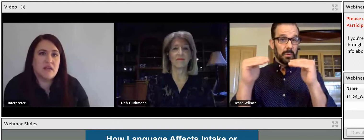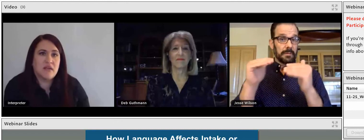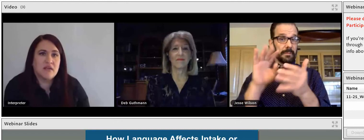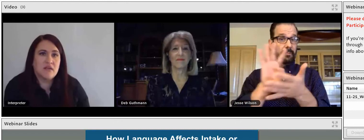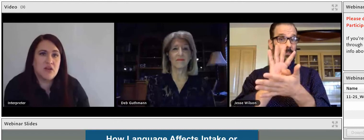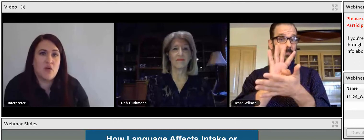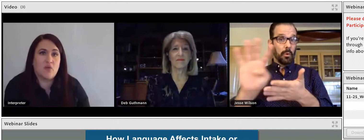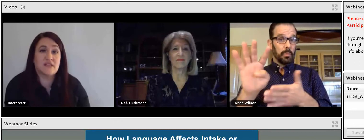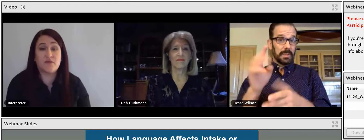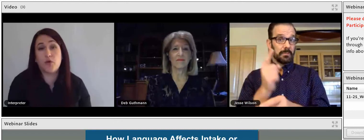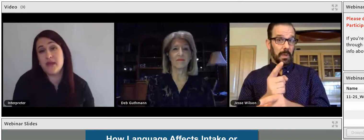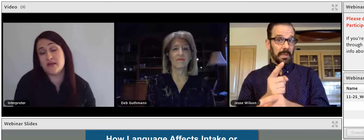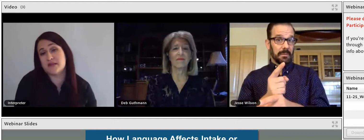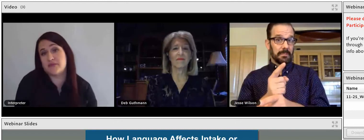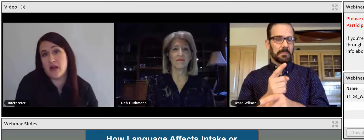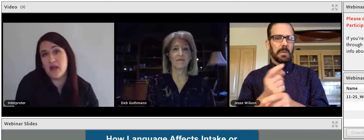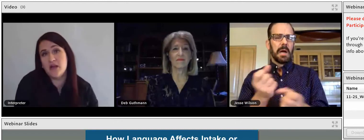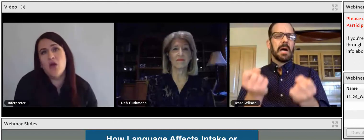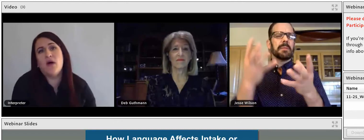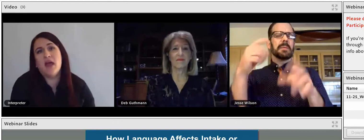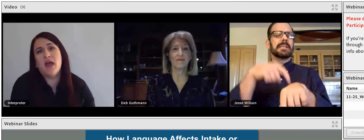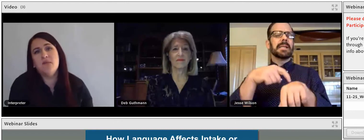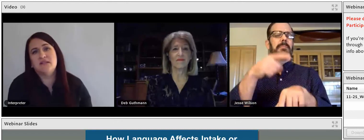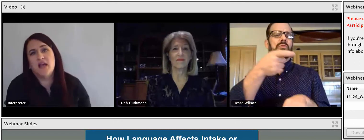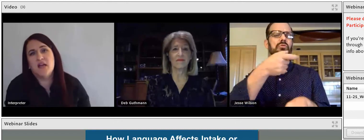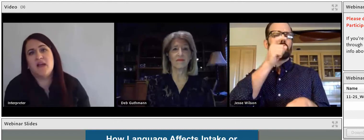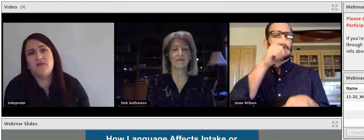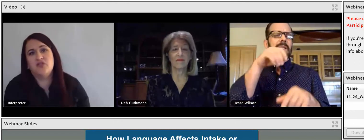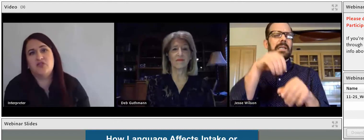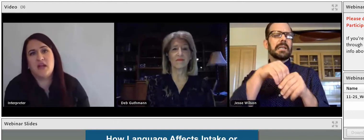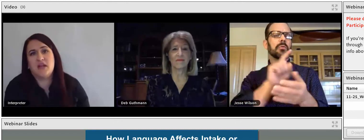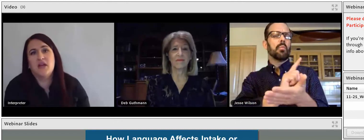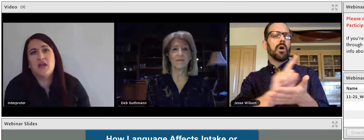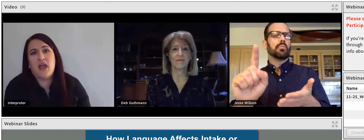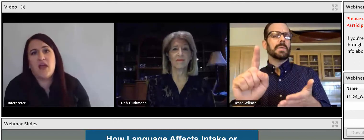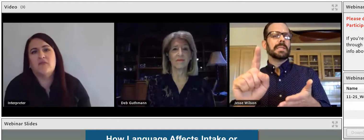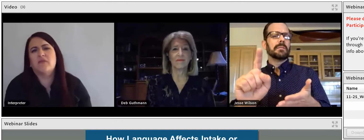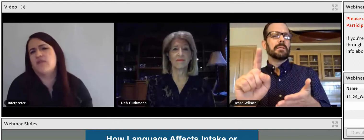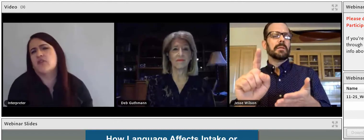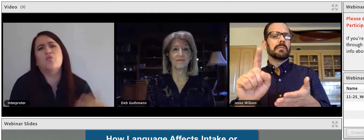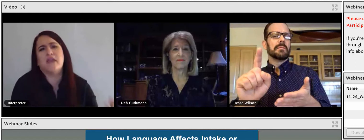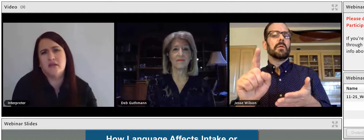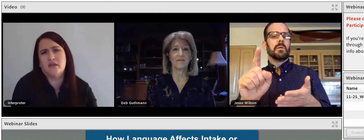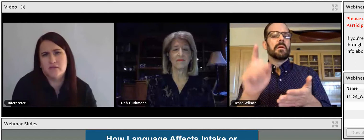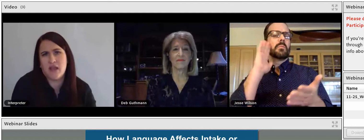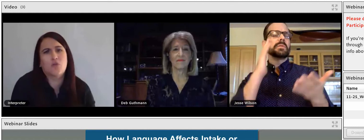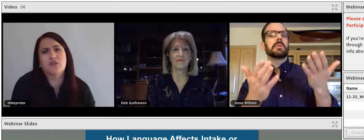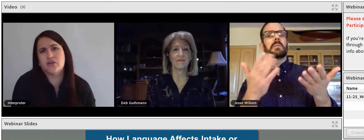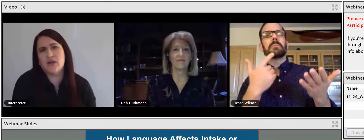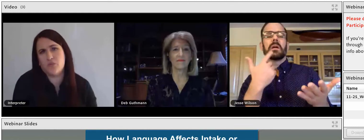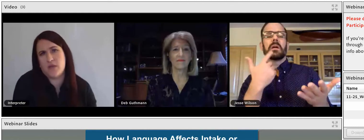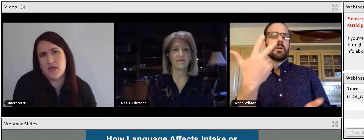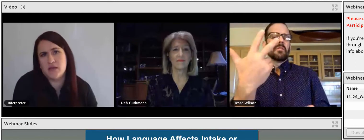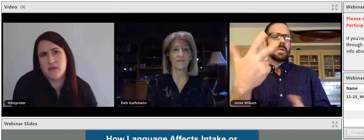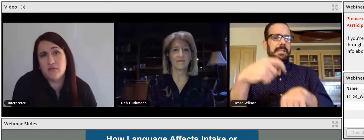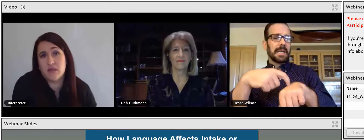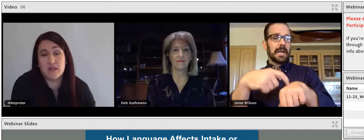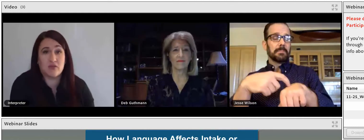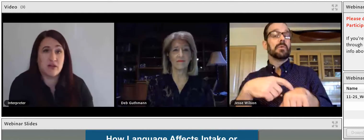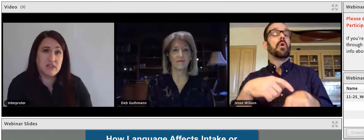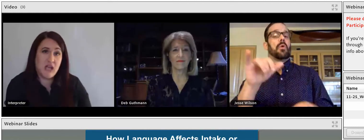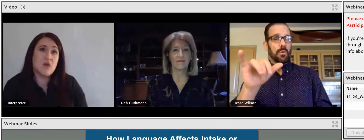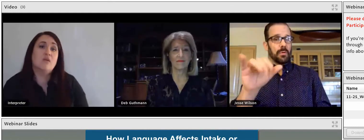past month, that's 4 weeks, right? Well, how many times have you drank every week, right, or during the